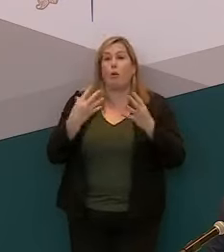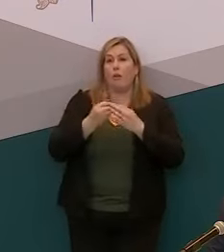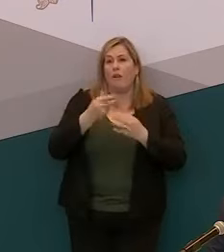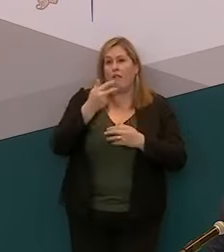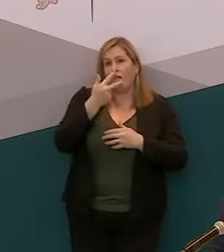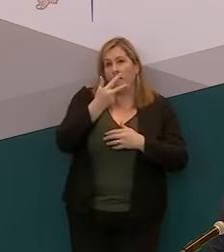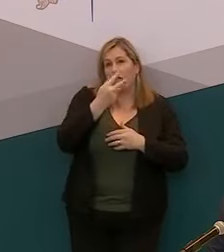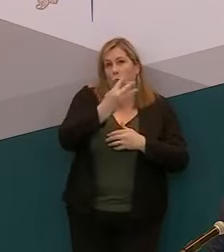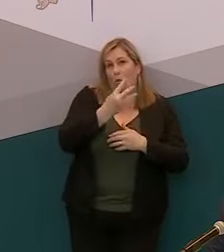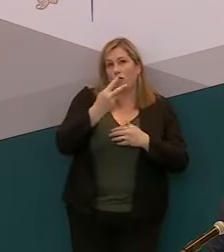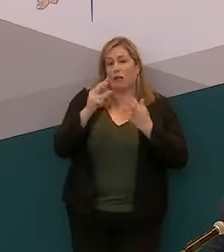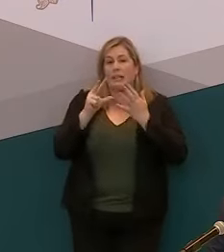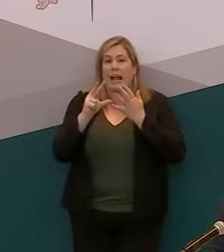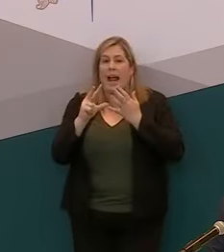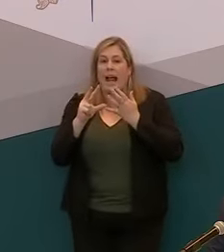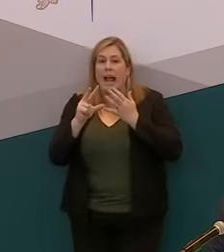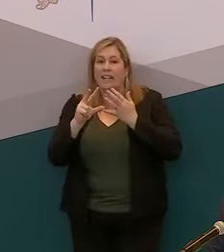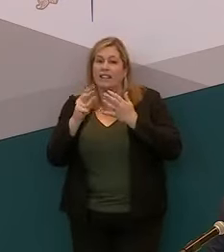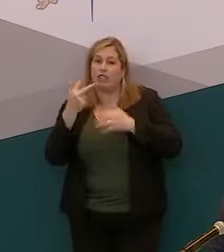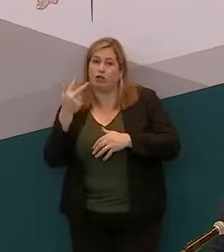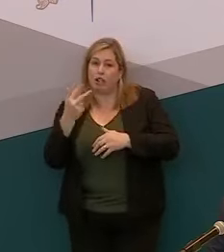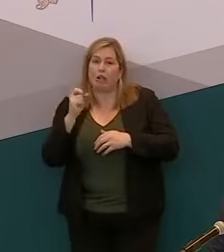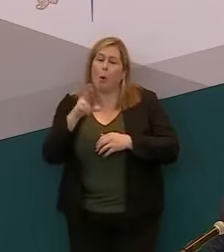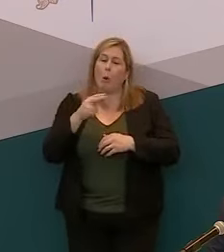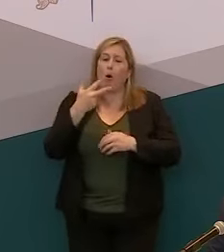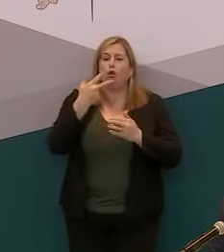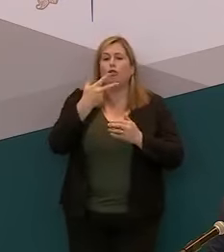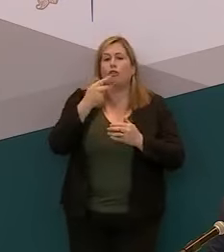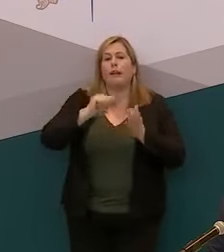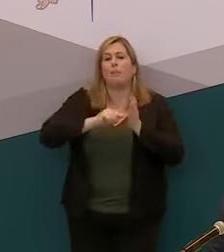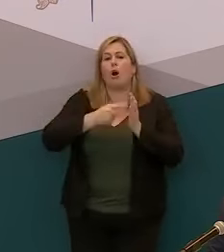point, or 3.9%.